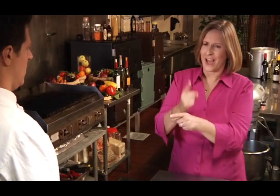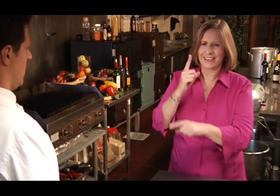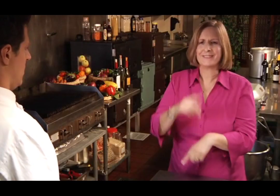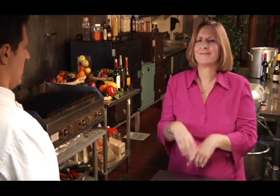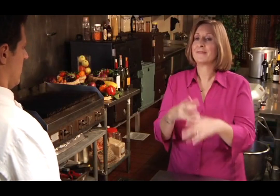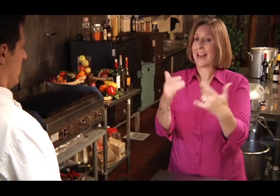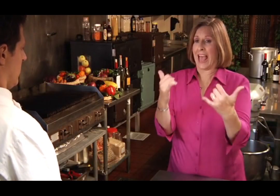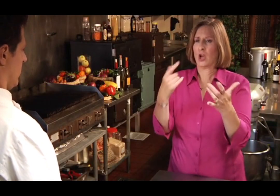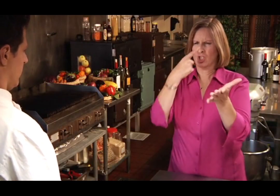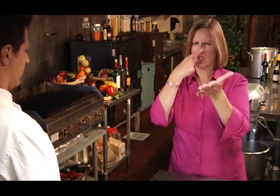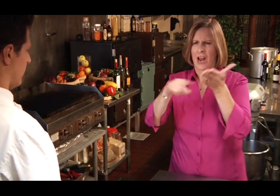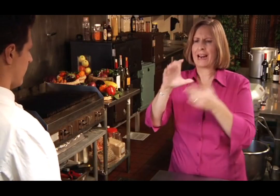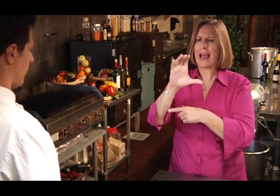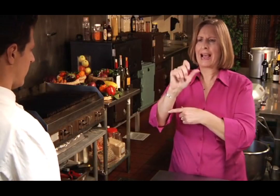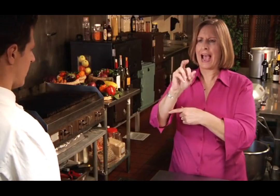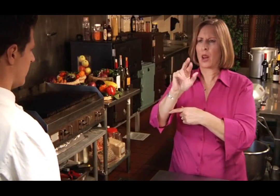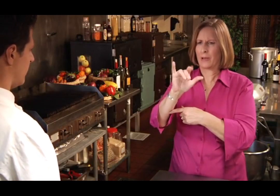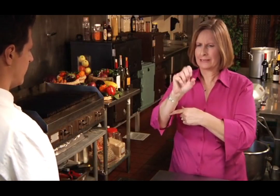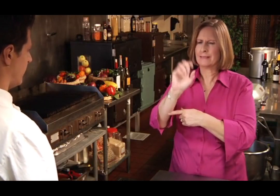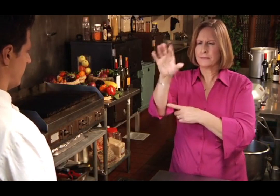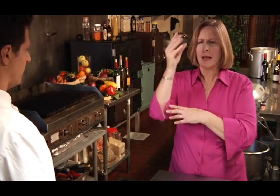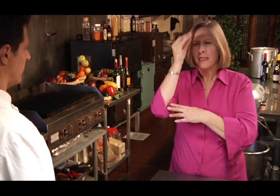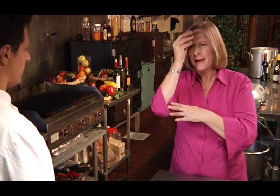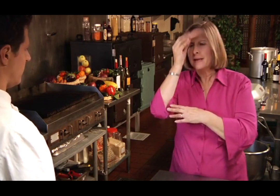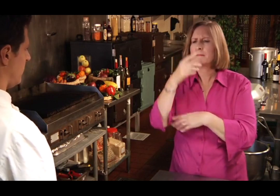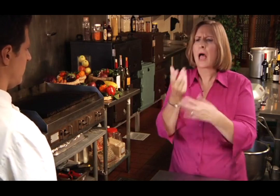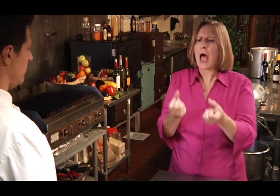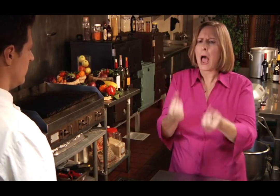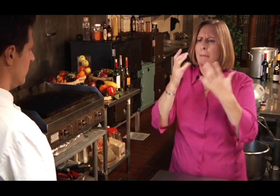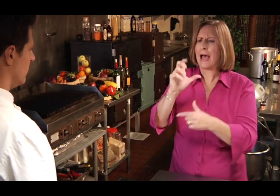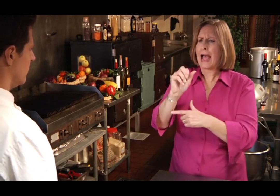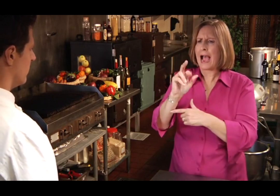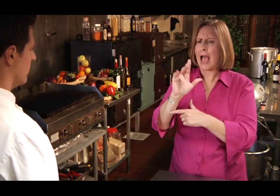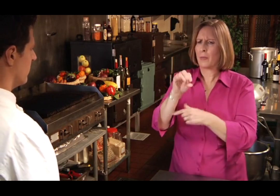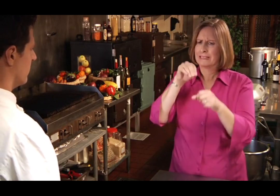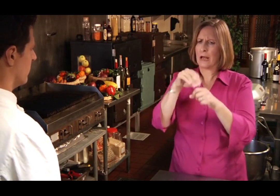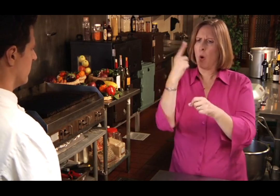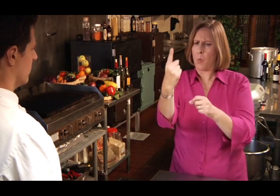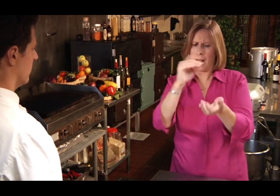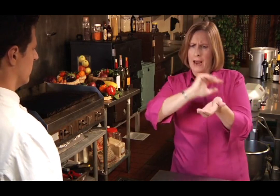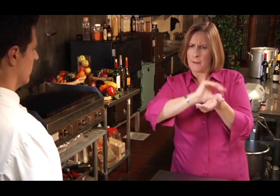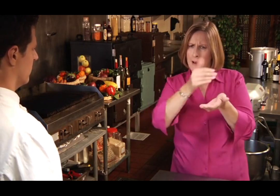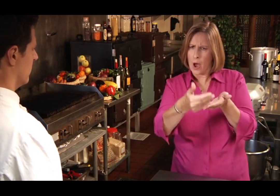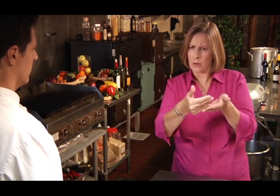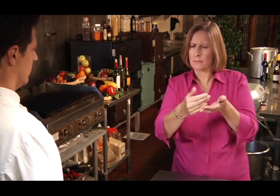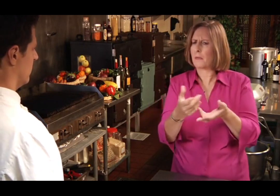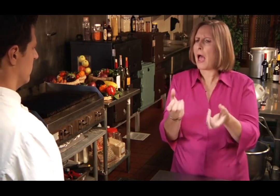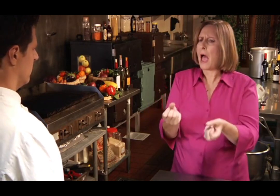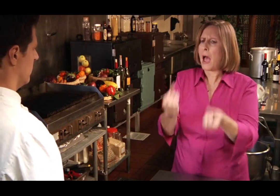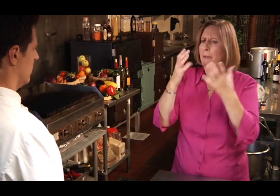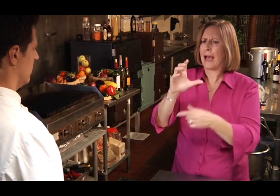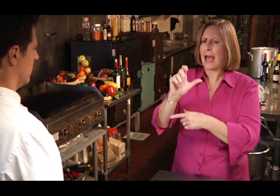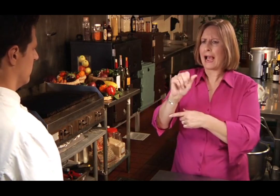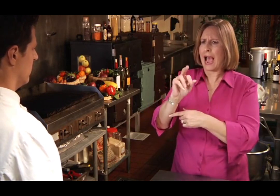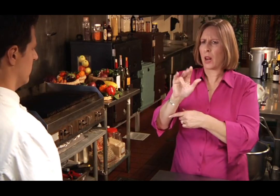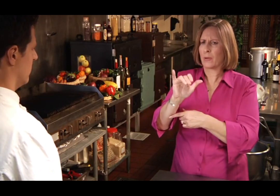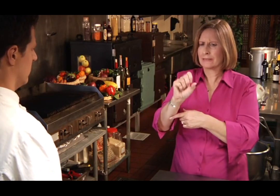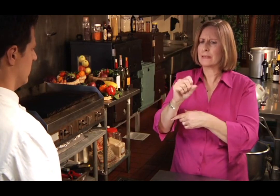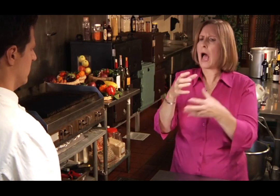That's right. Now check calories and ask yourself, how many calories are in 1 serving? How many calories are